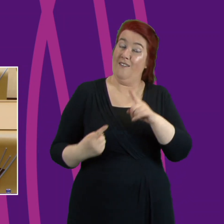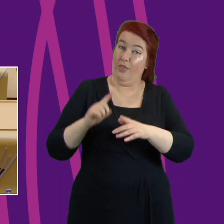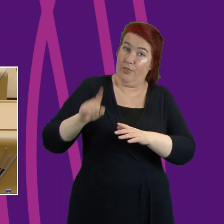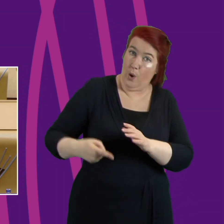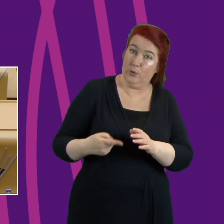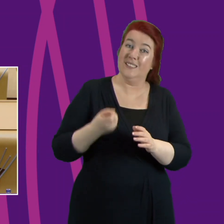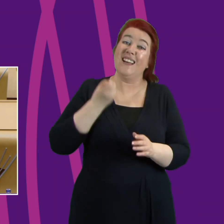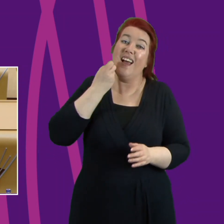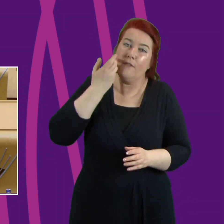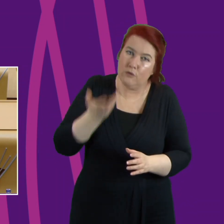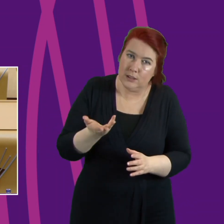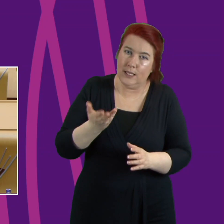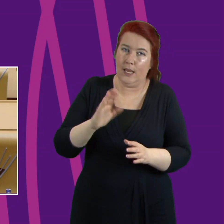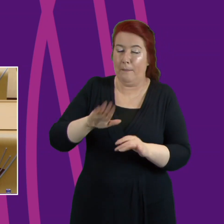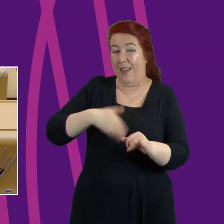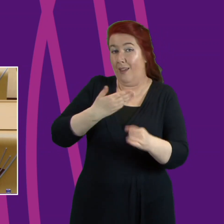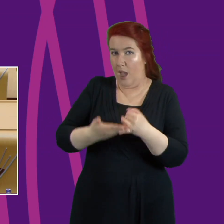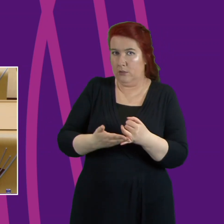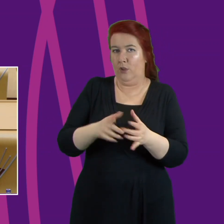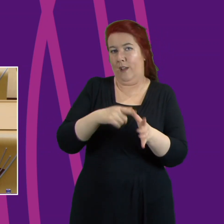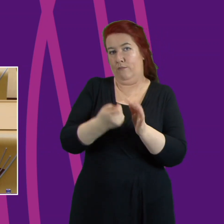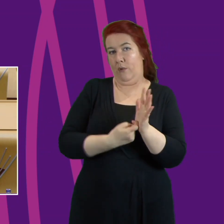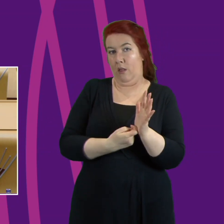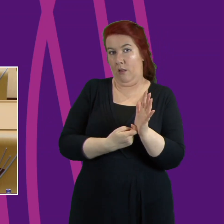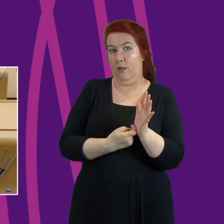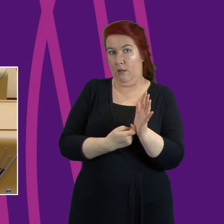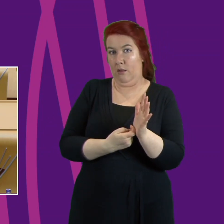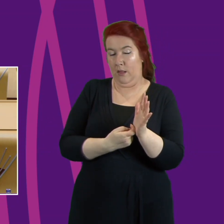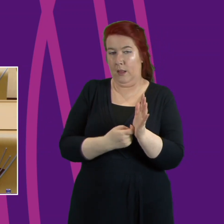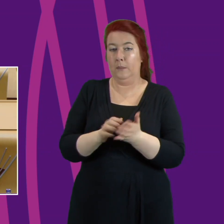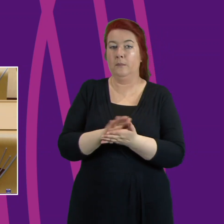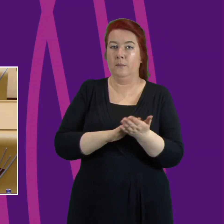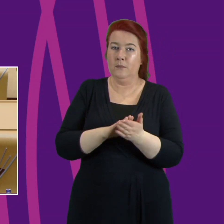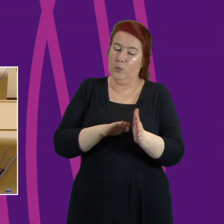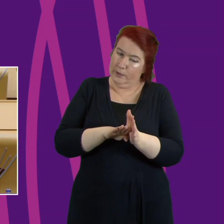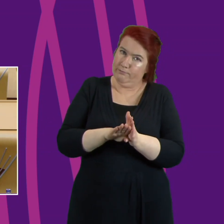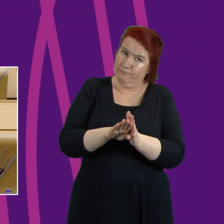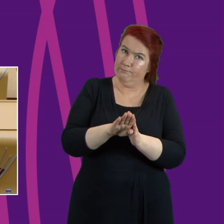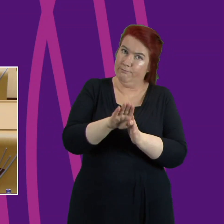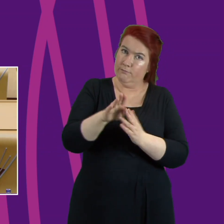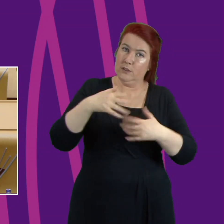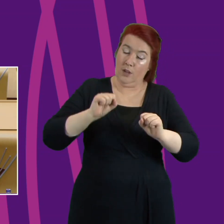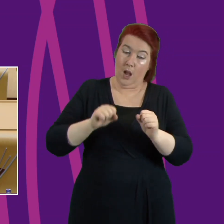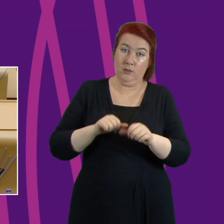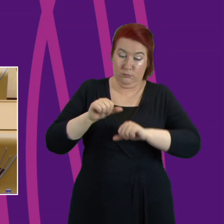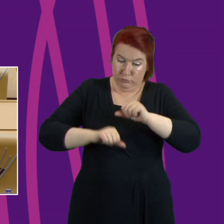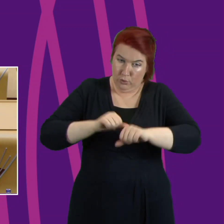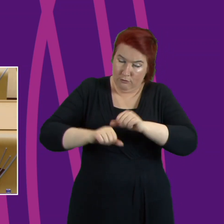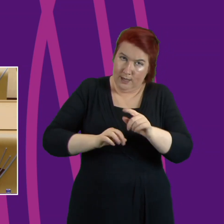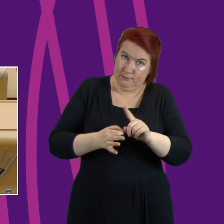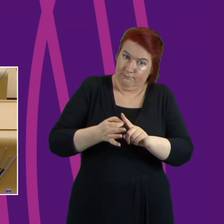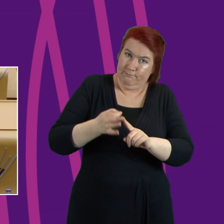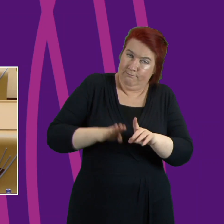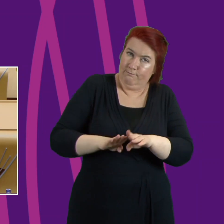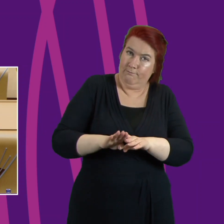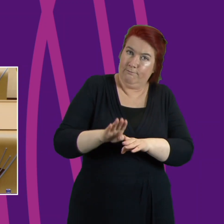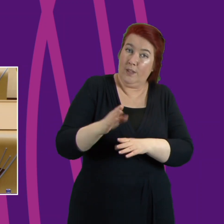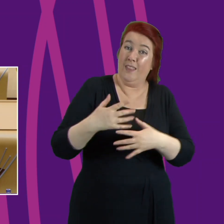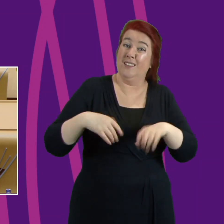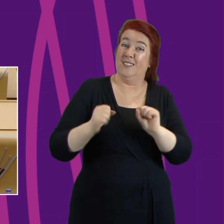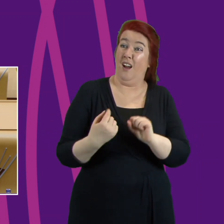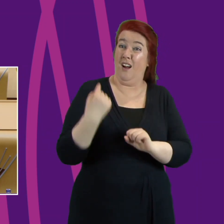per day by the end of this month, making steady progress from the start of this pandemic, where capacity